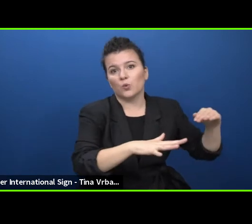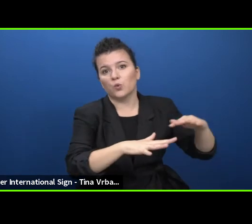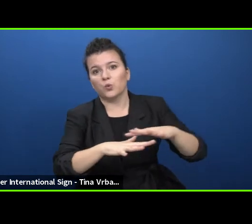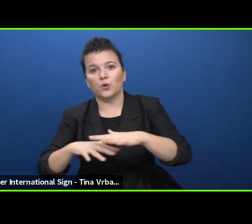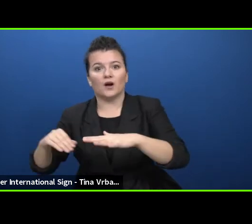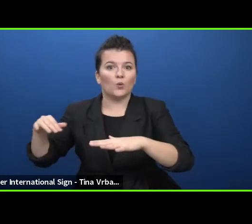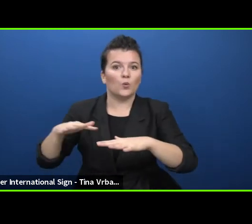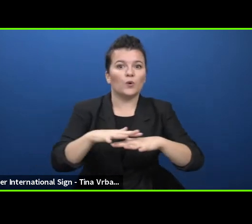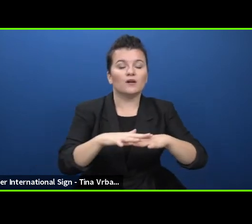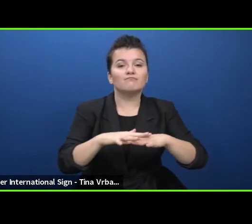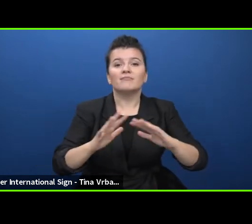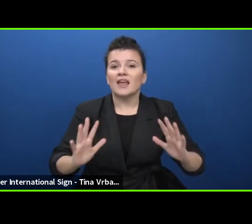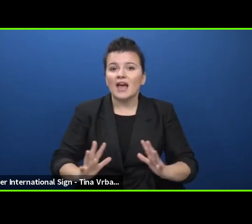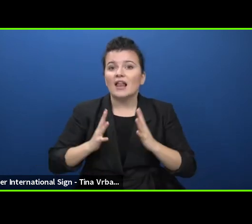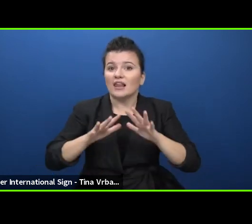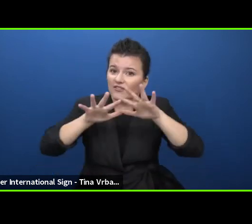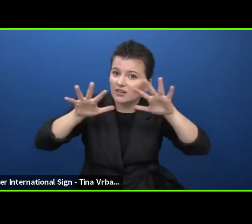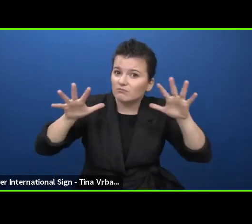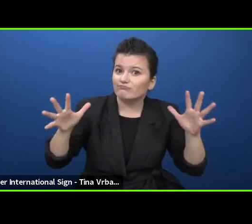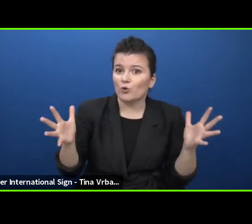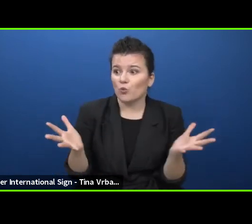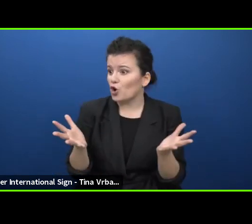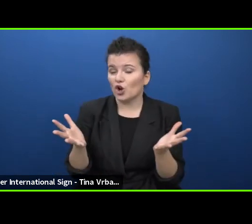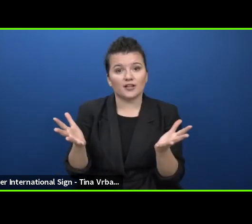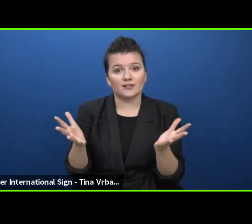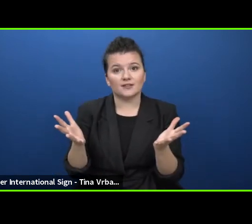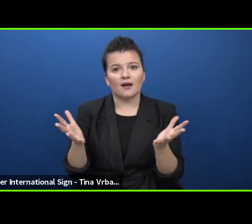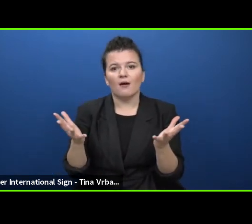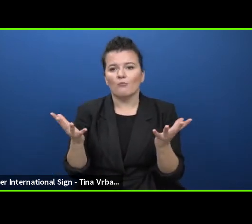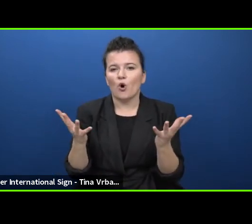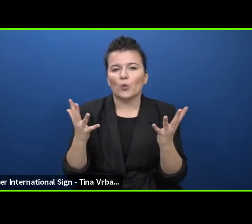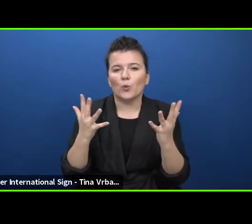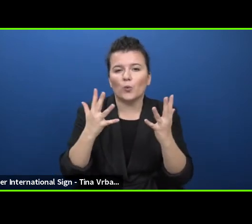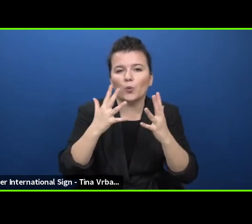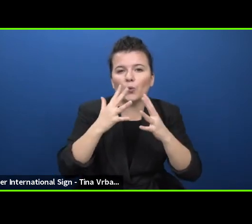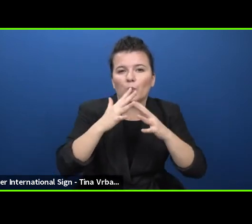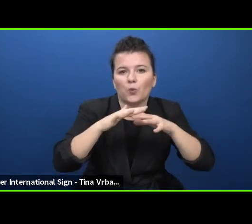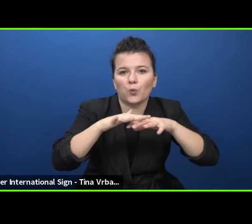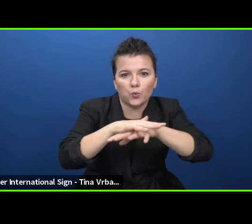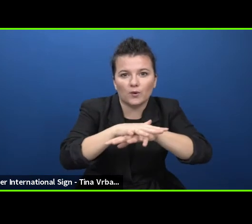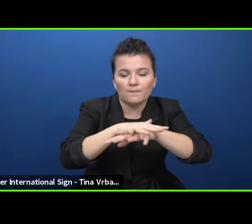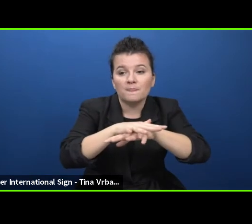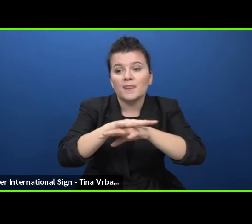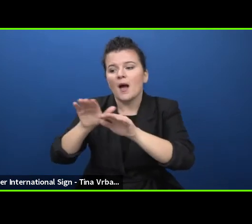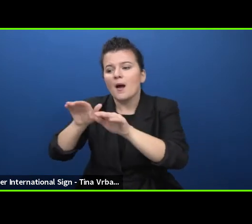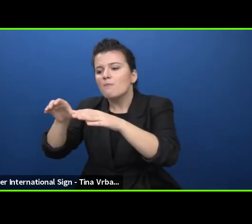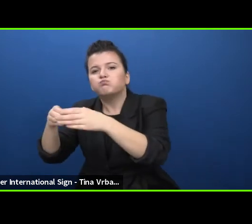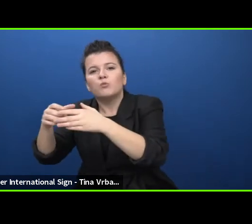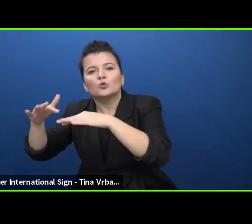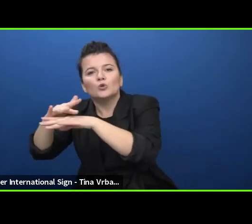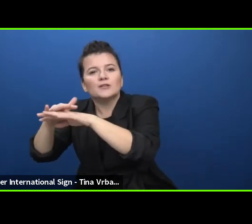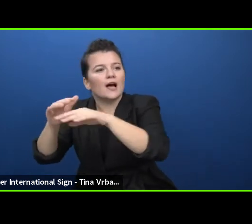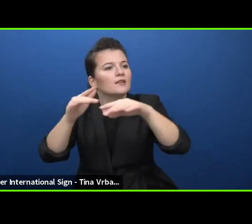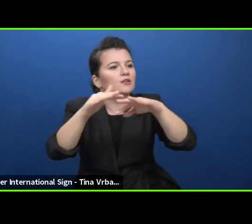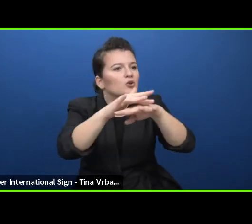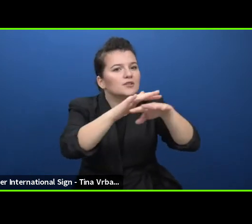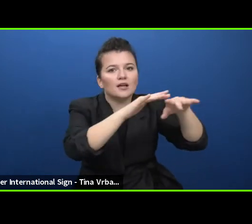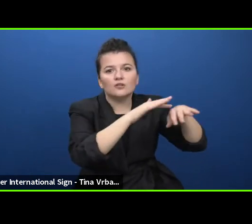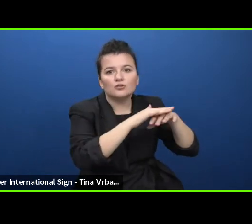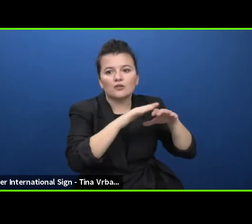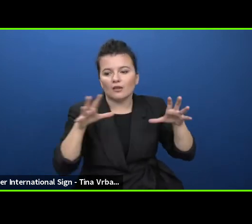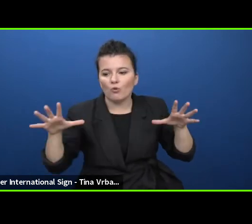getting denser and denser every day. Our societies are turning into gated bubbles. The roads we build